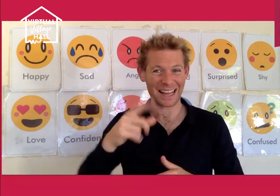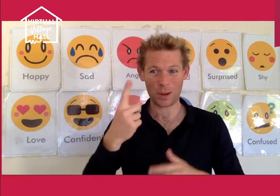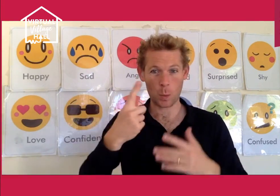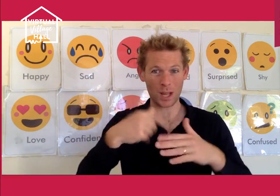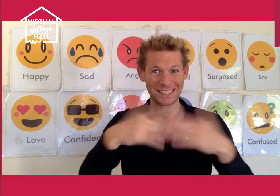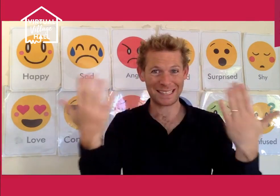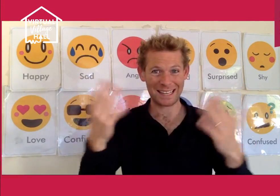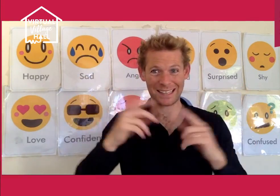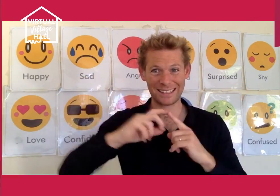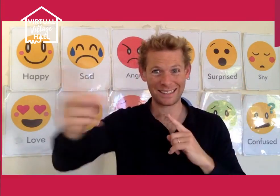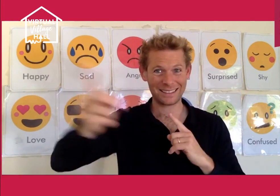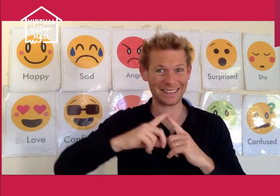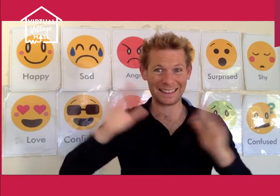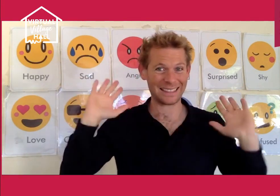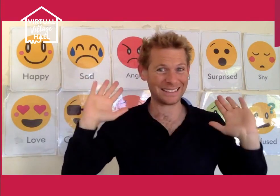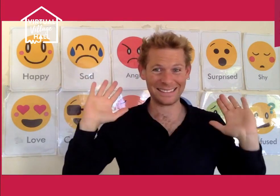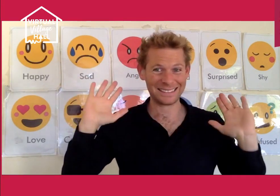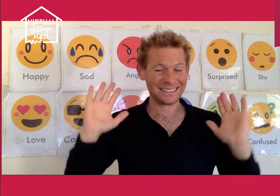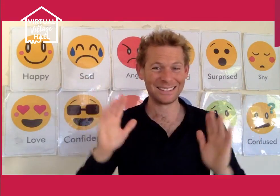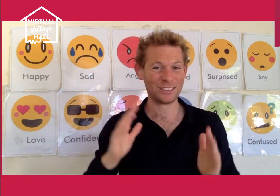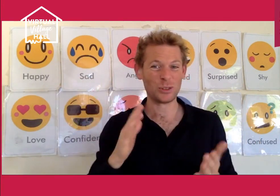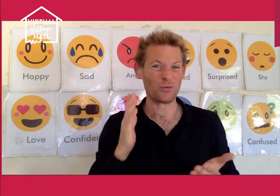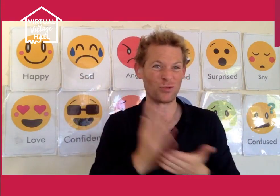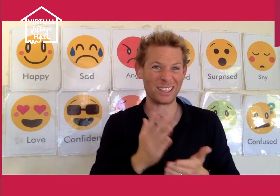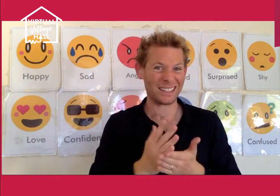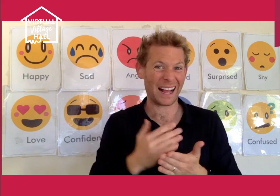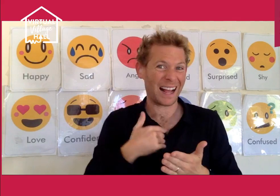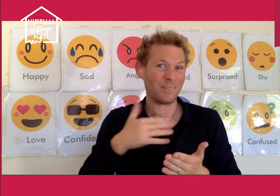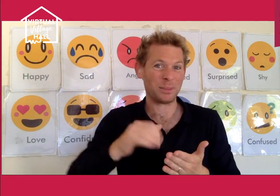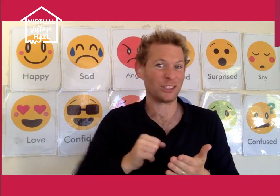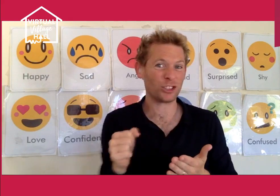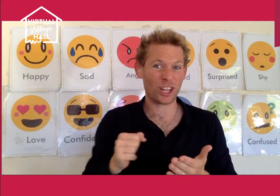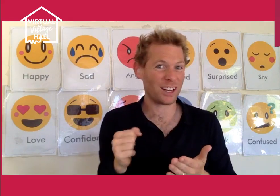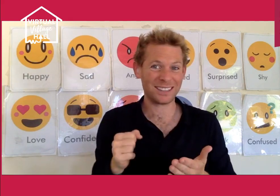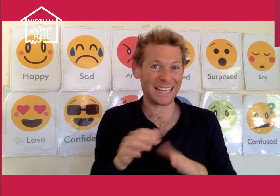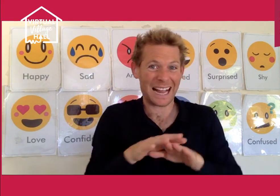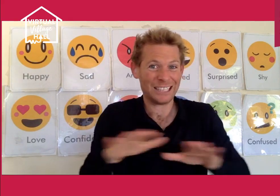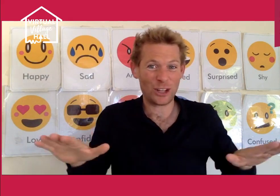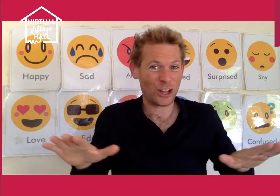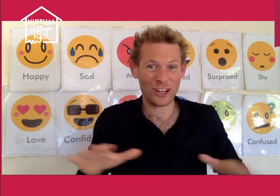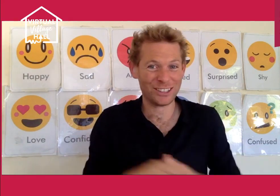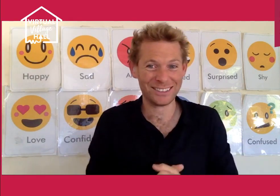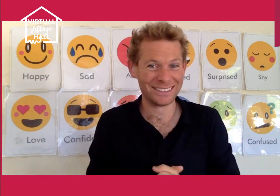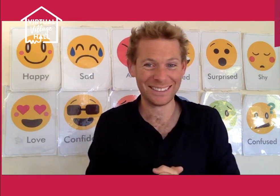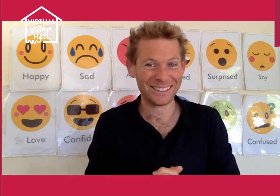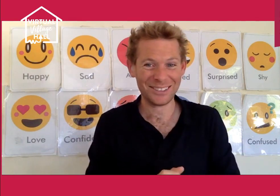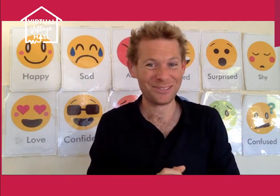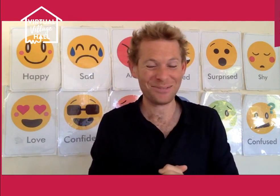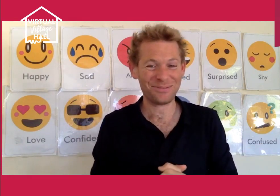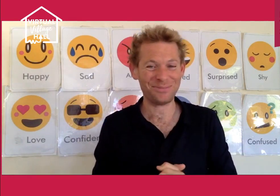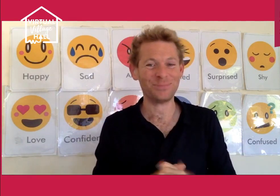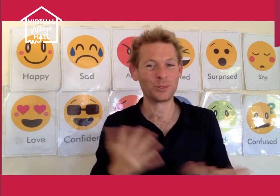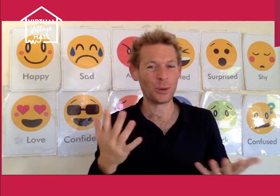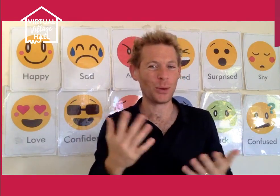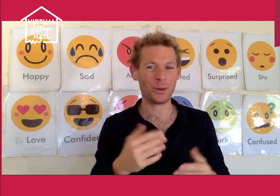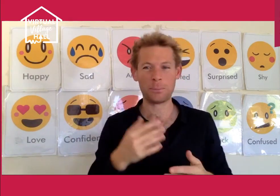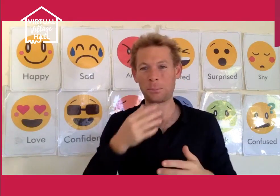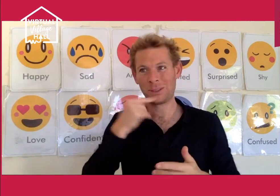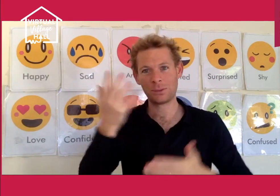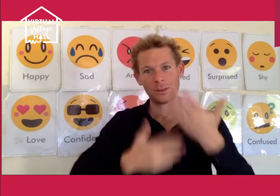that was when I was playing tennis, and that was a day trip. I was just there and back. So I haven't really been to Scotland at all. I can't claim that I